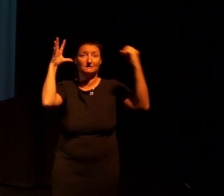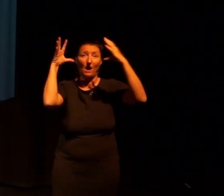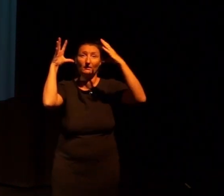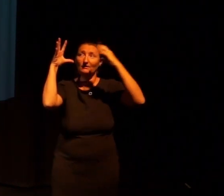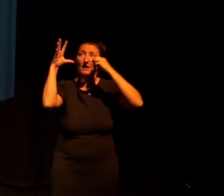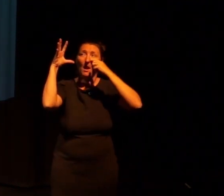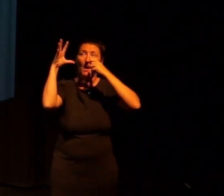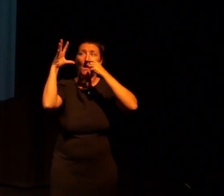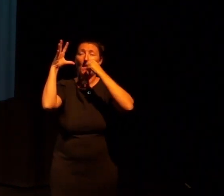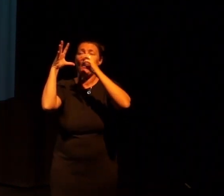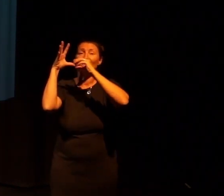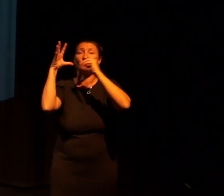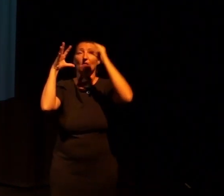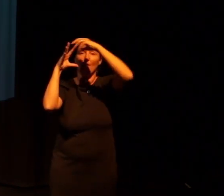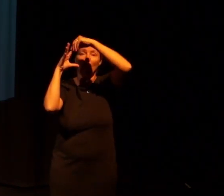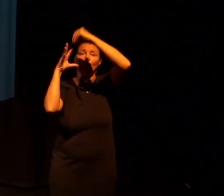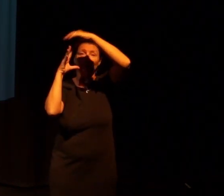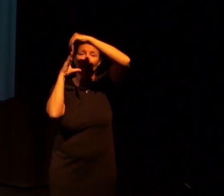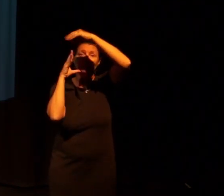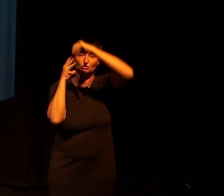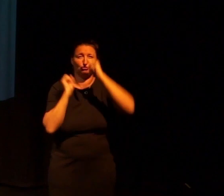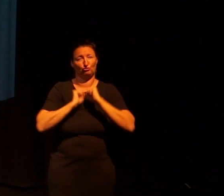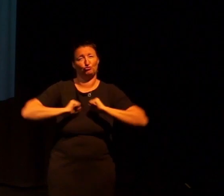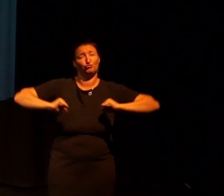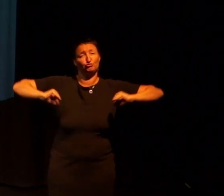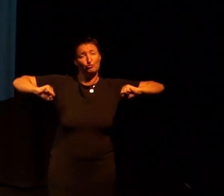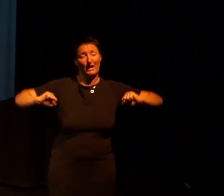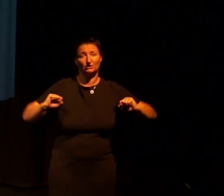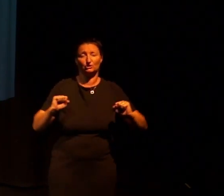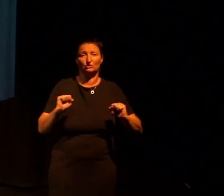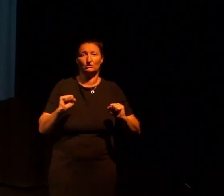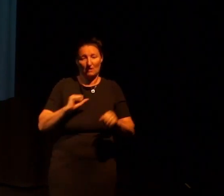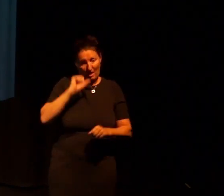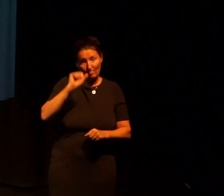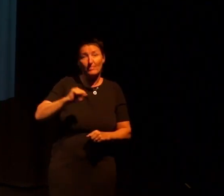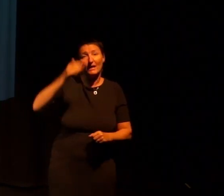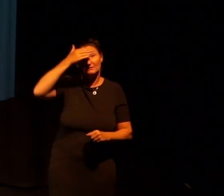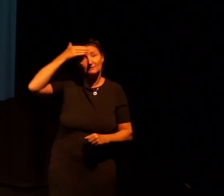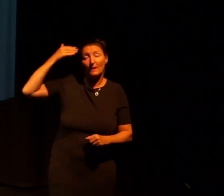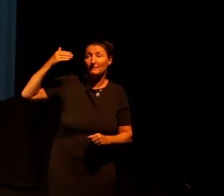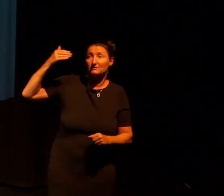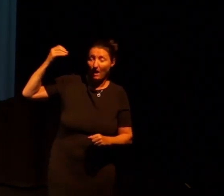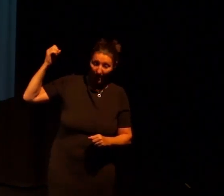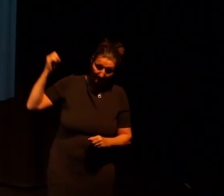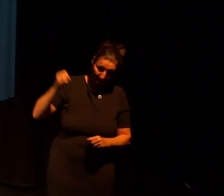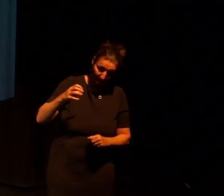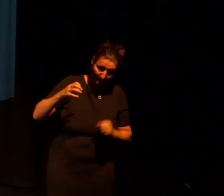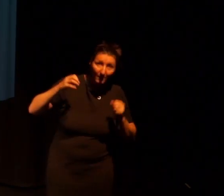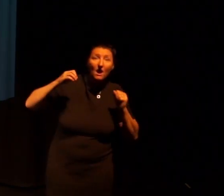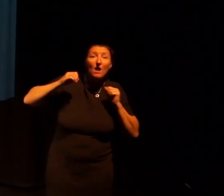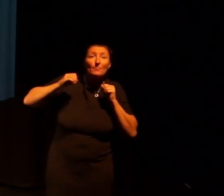feather, straighten, and stretch as one. Then, summer's time for ripe spores to